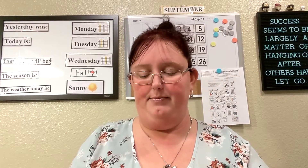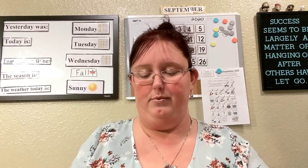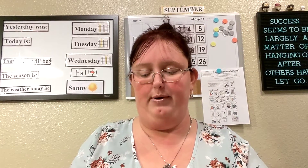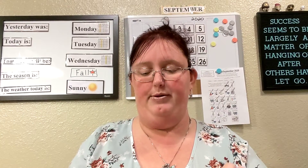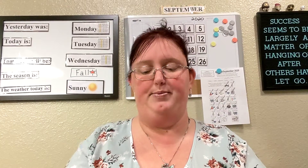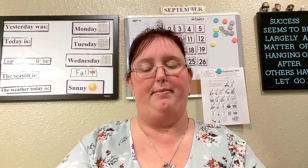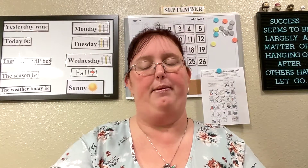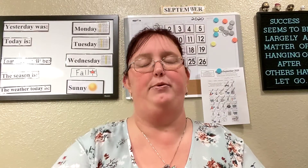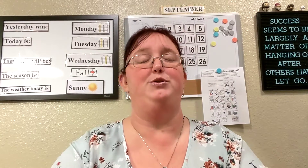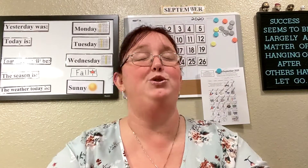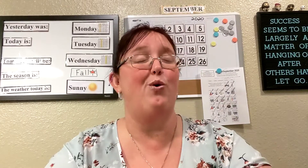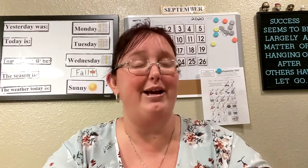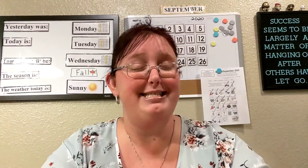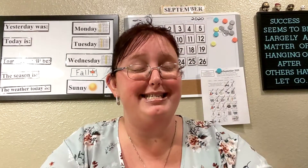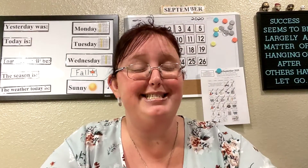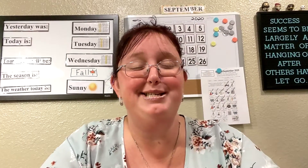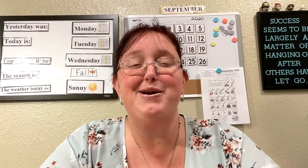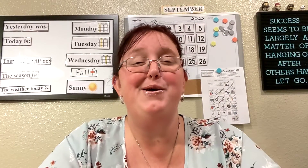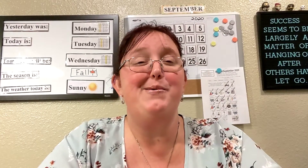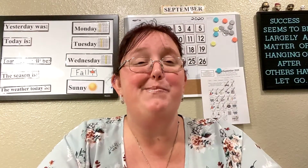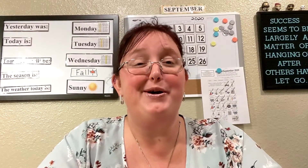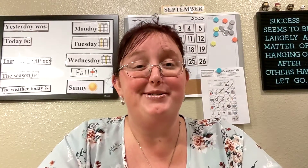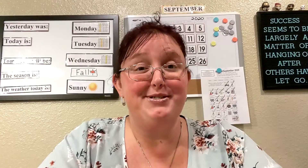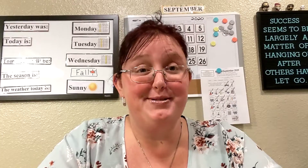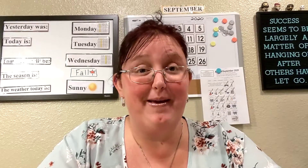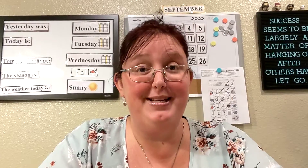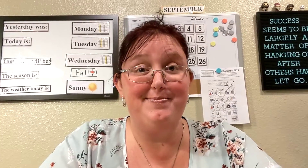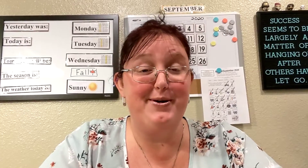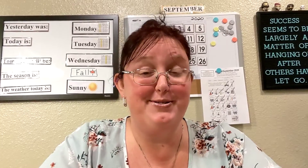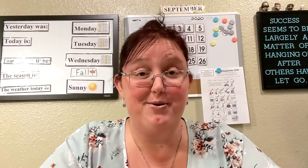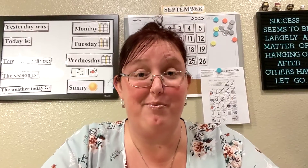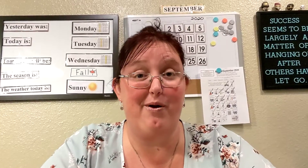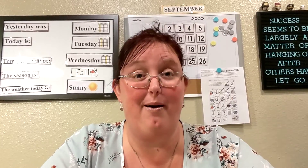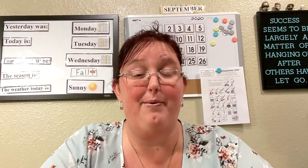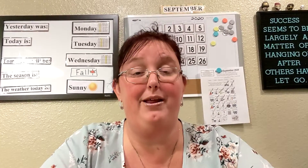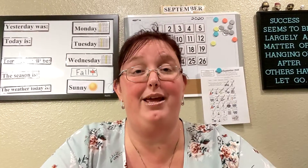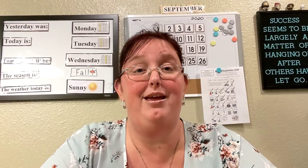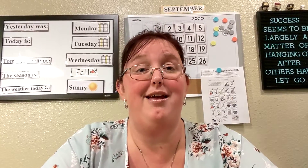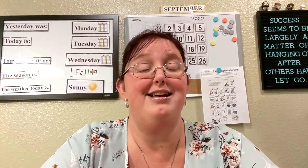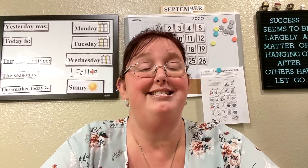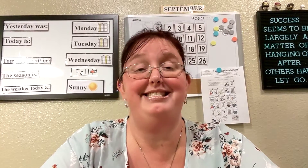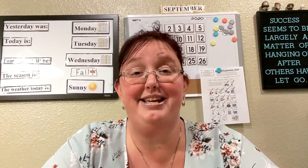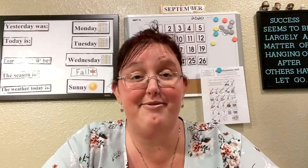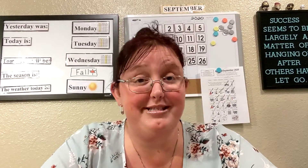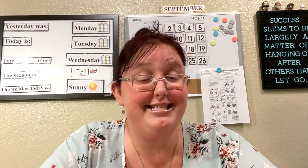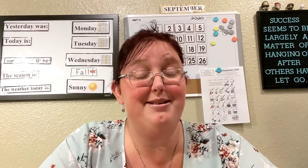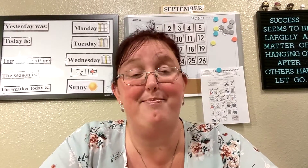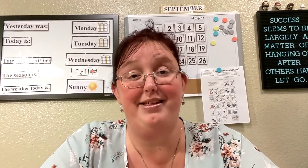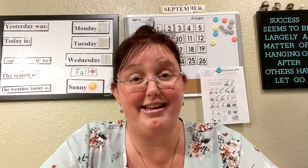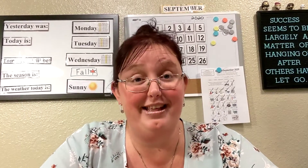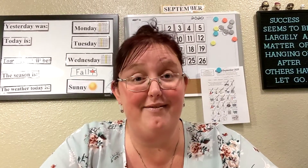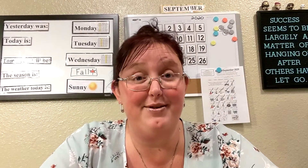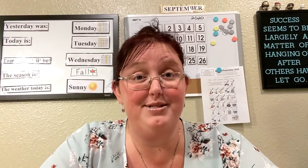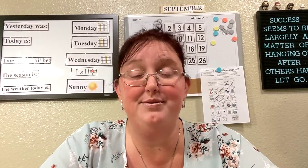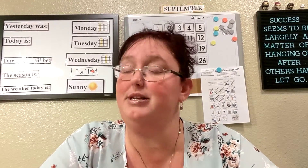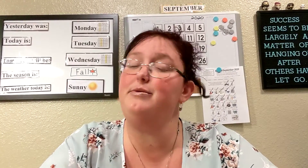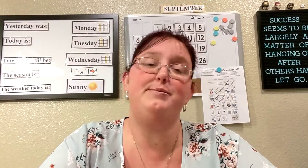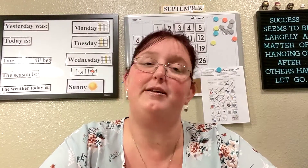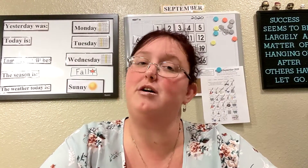We respect people's choices, personal space, personal property, differences, ability levels. You need to respect